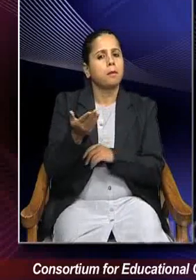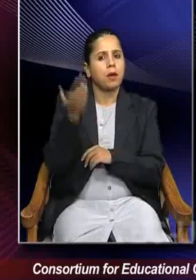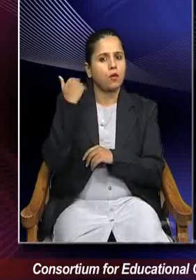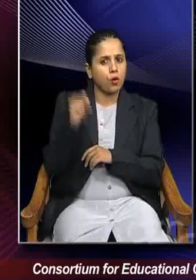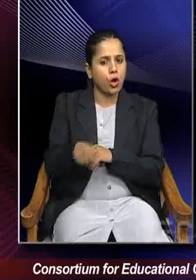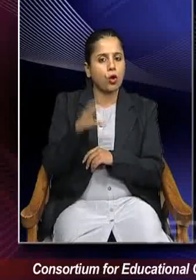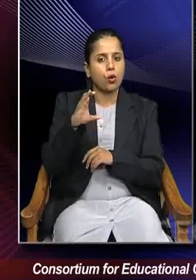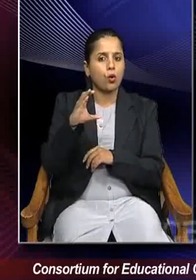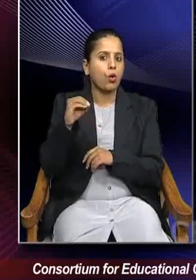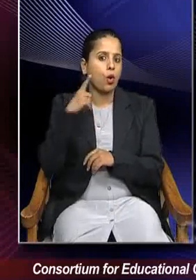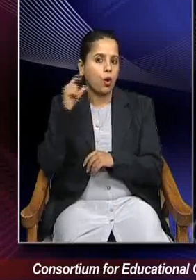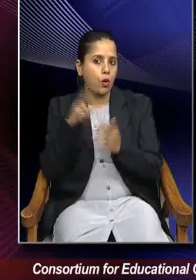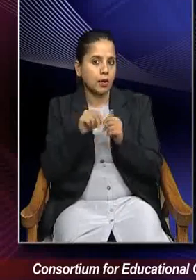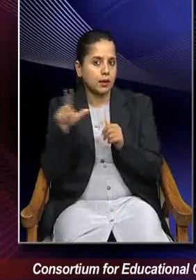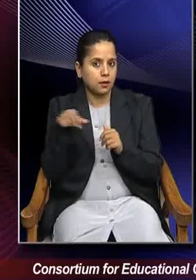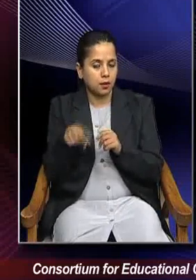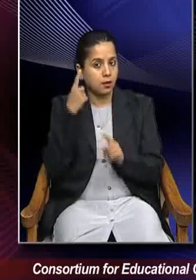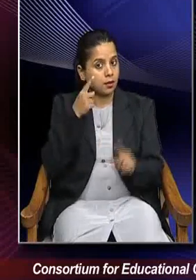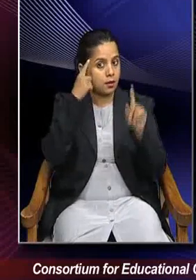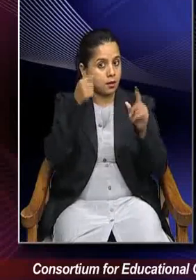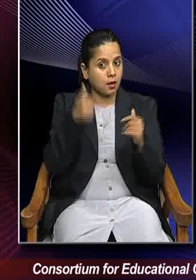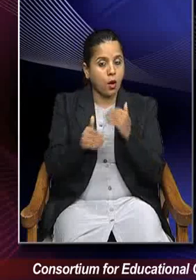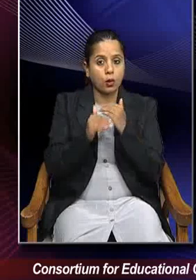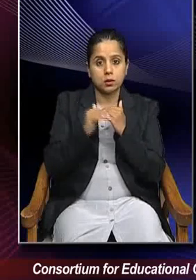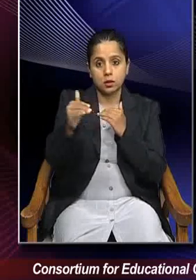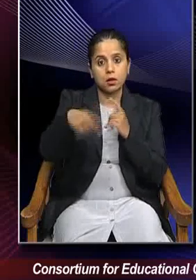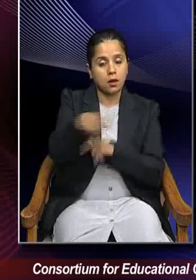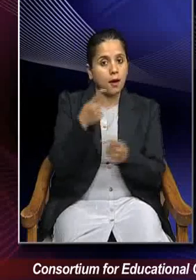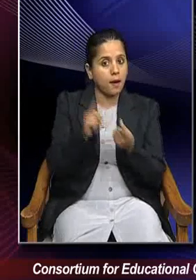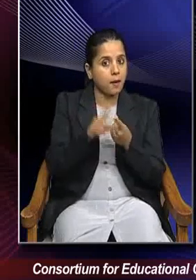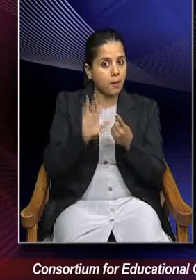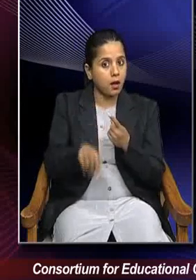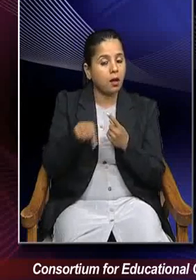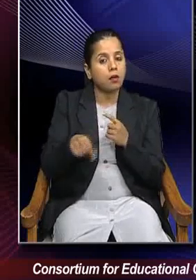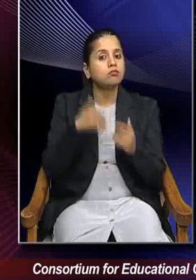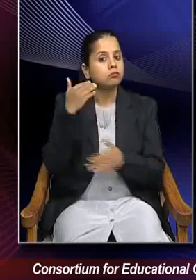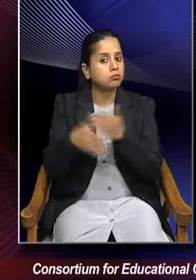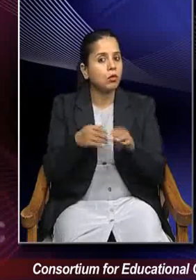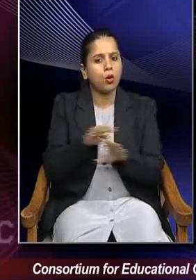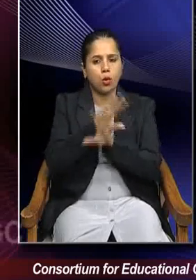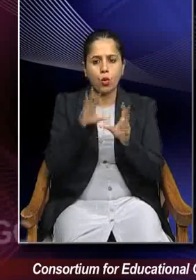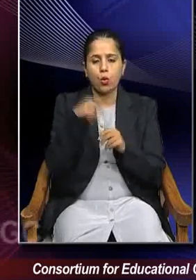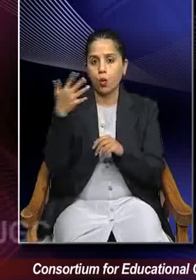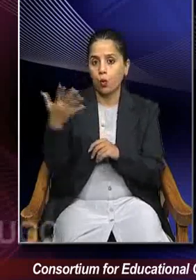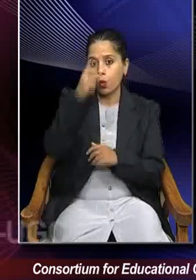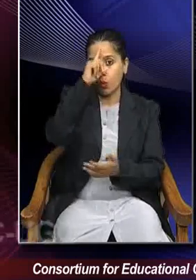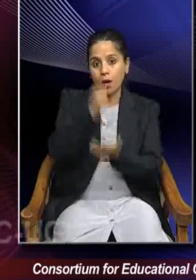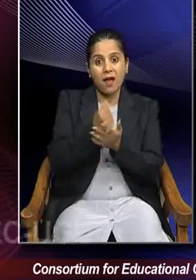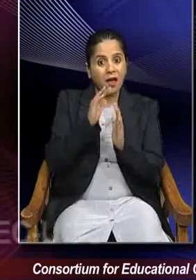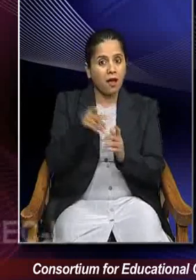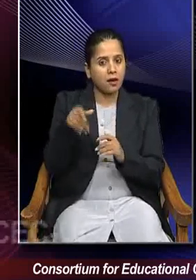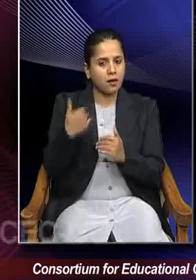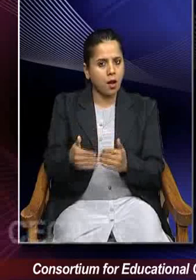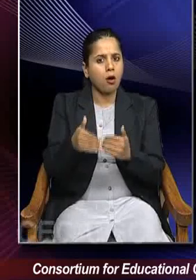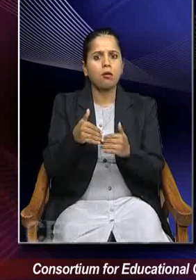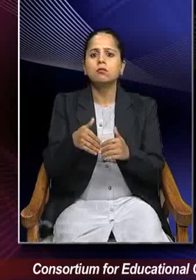colonial agenda is this, that in the sustainability driven development agenda, all stakeholders are working in a